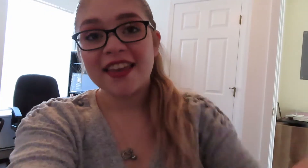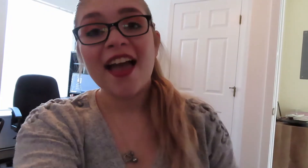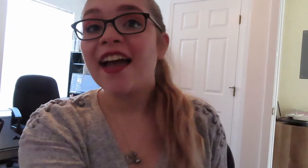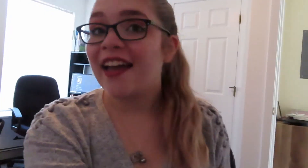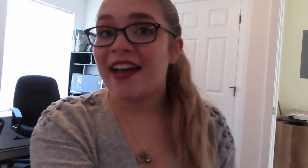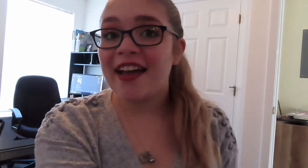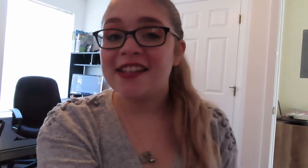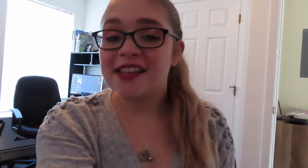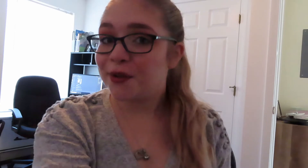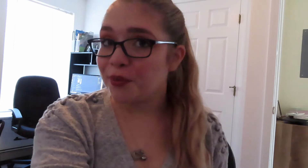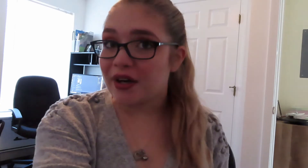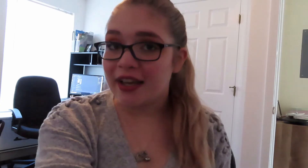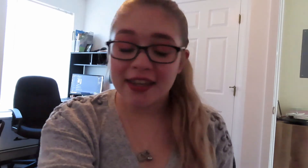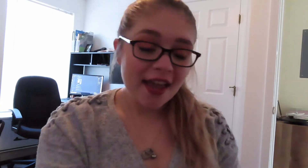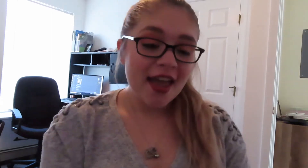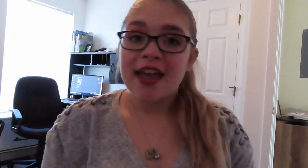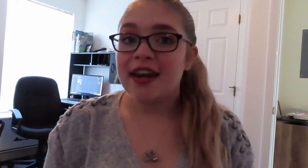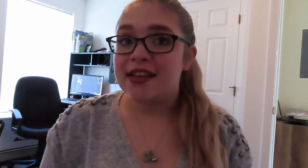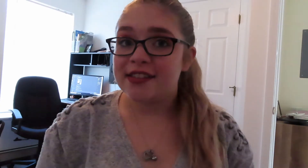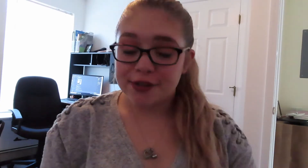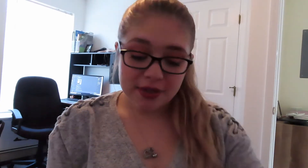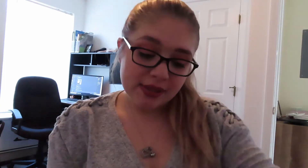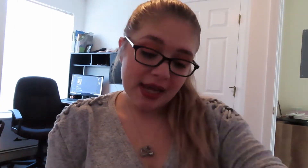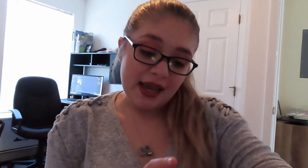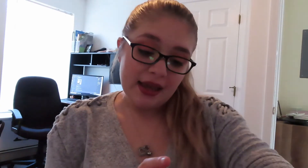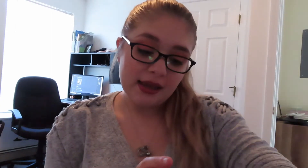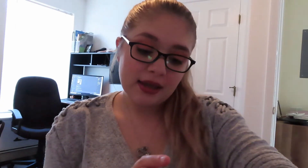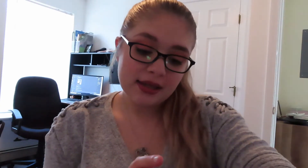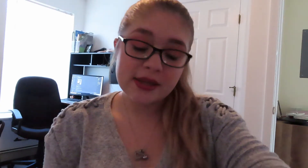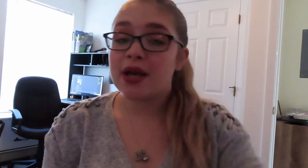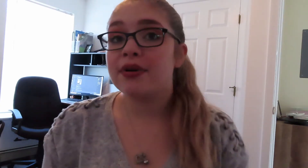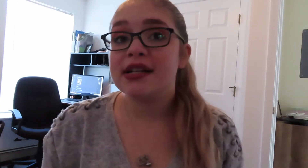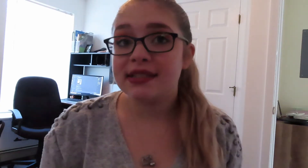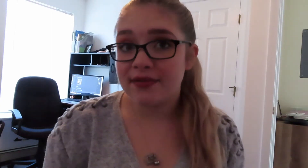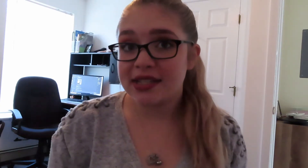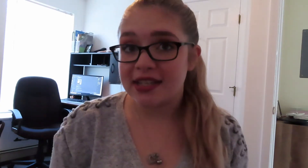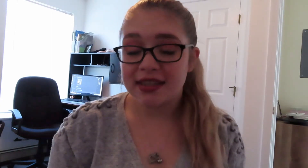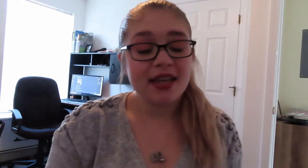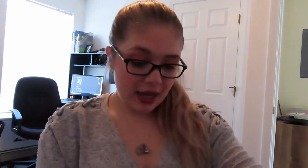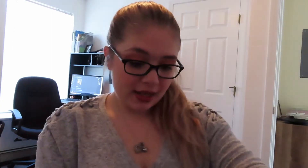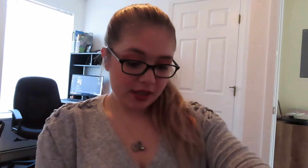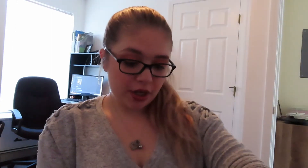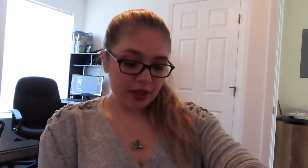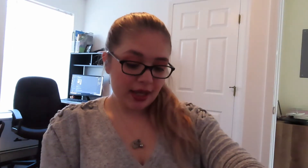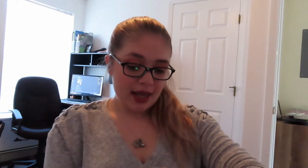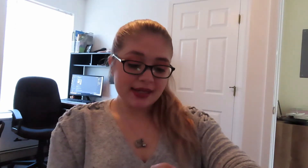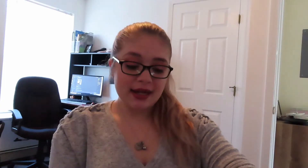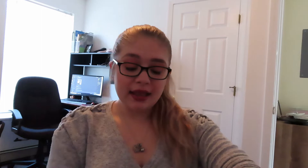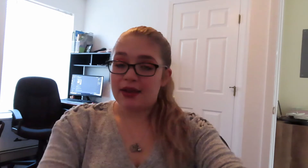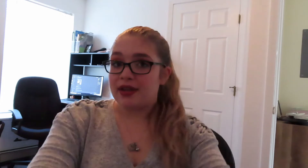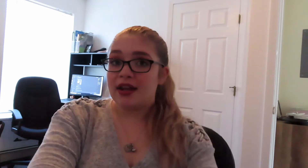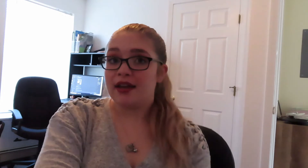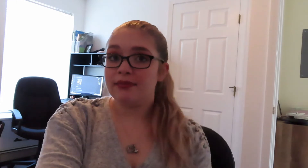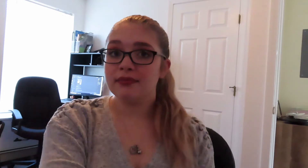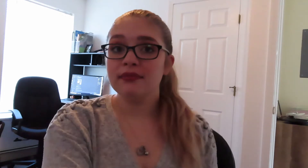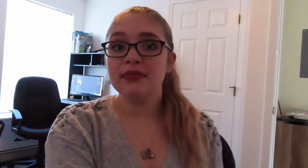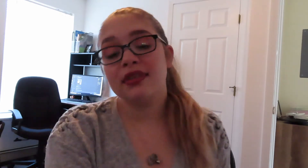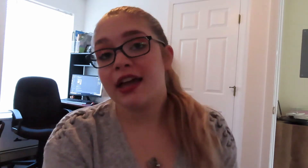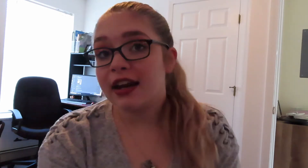hey guys good morning it is tuesday september 17th it is currently at 10 11 i gotta